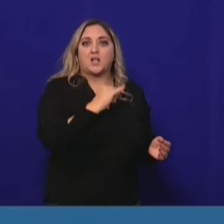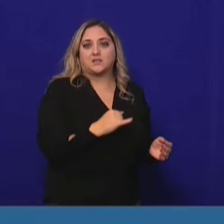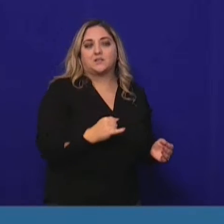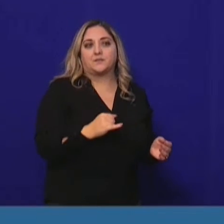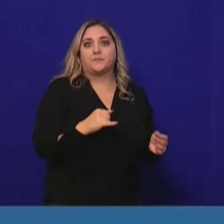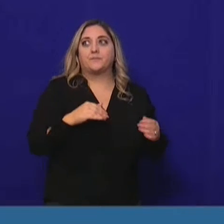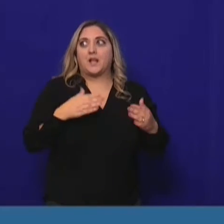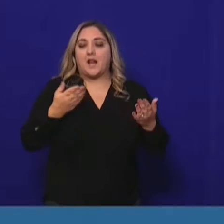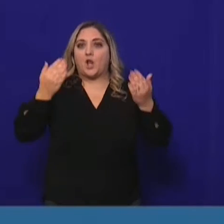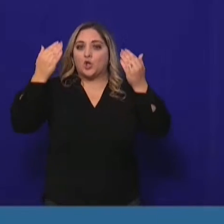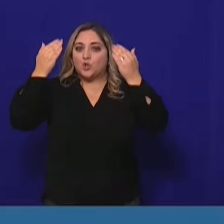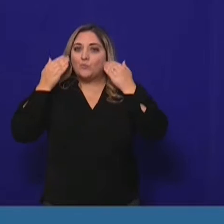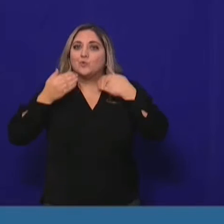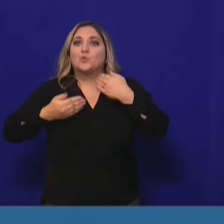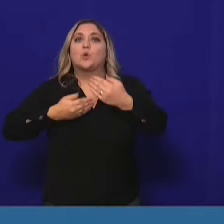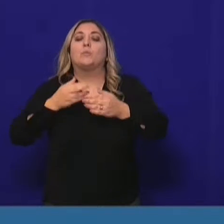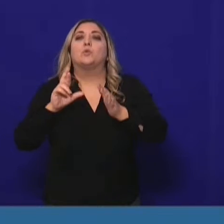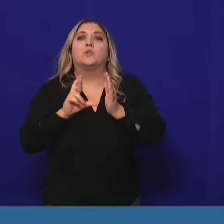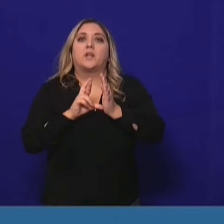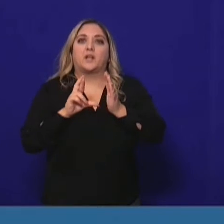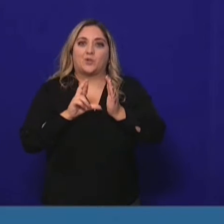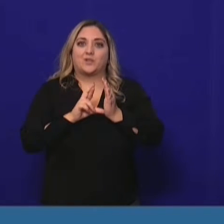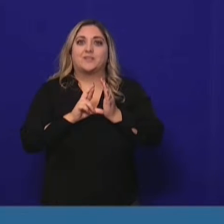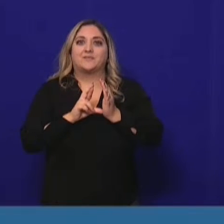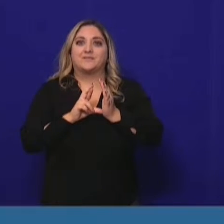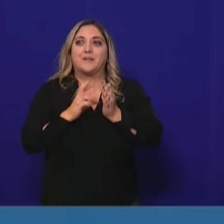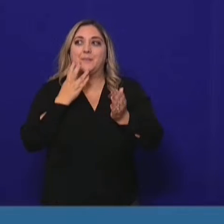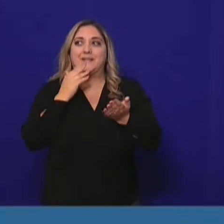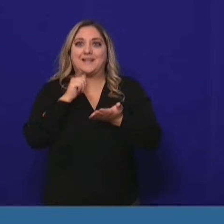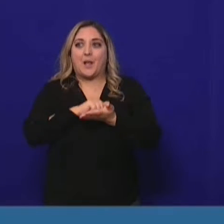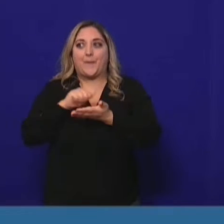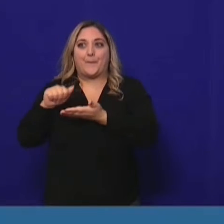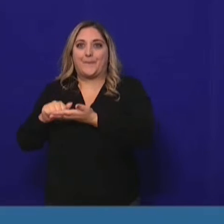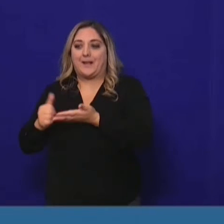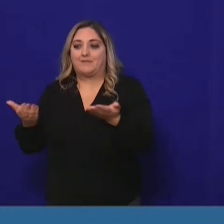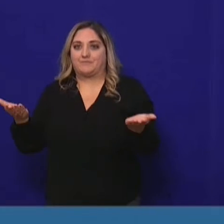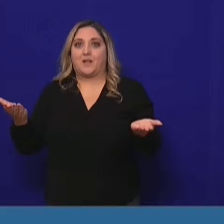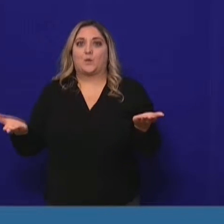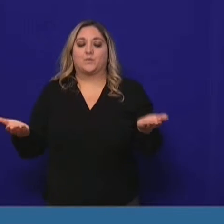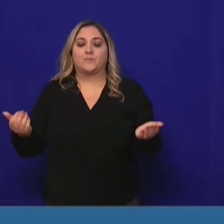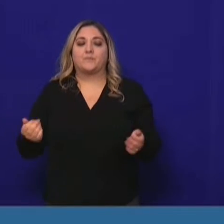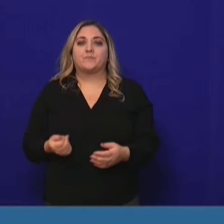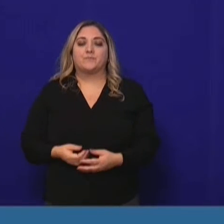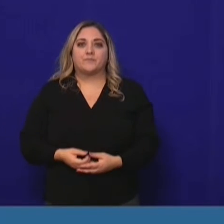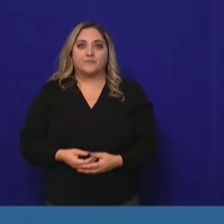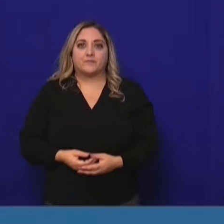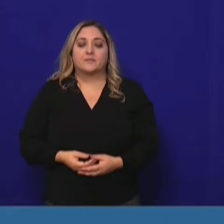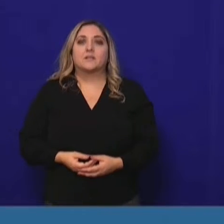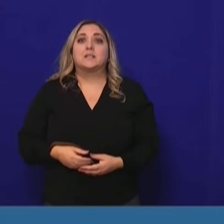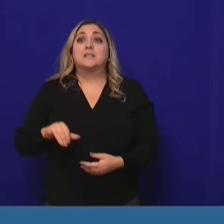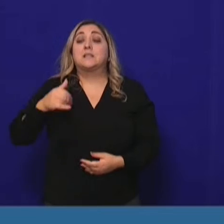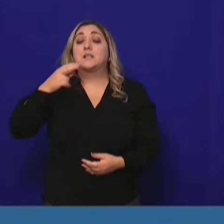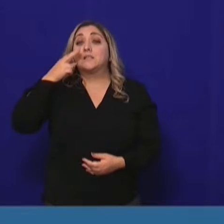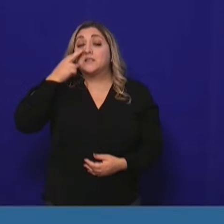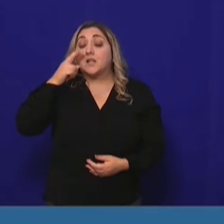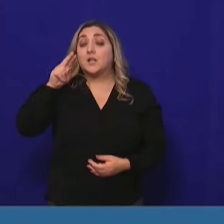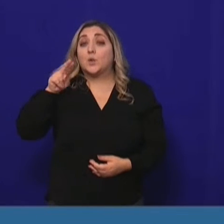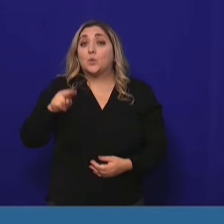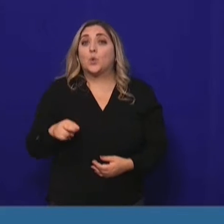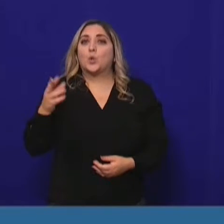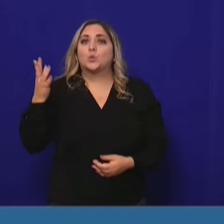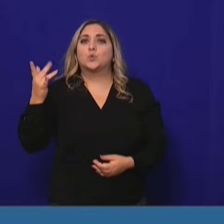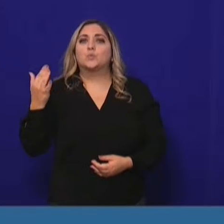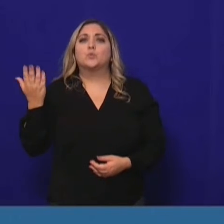qegħdin naraw li dawk il-miżuri jkunu qegħdin jaħdmu anke meta inti tara l dawn is-sitwazzjoni tkunu stabbli. Anke jekk